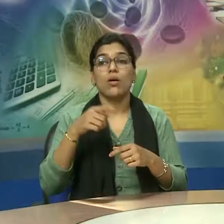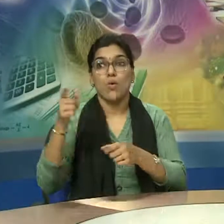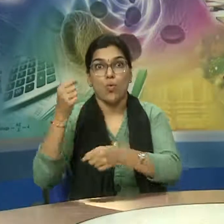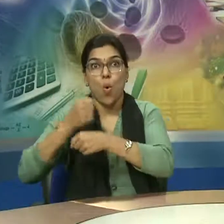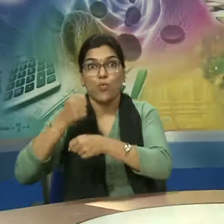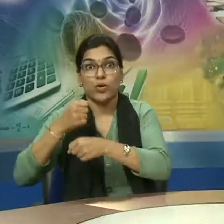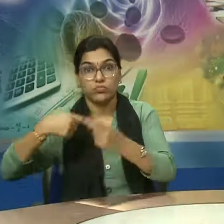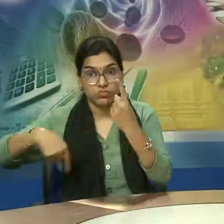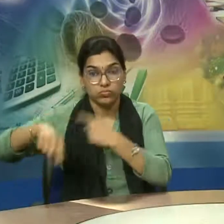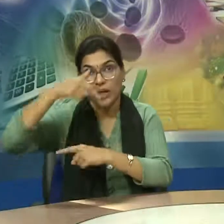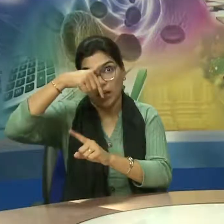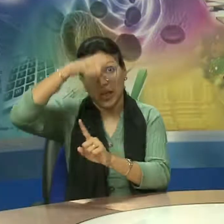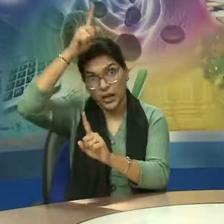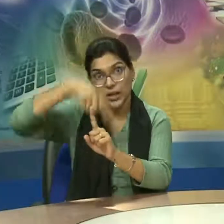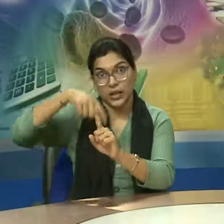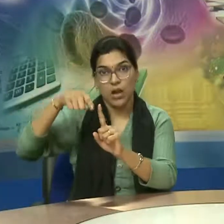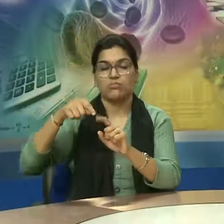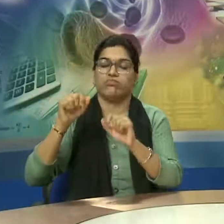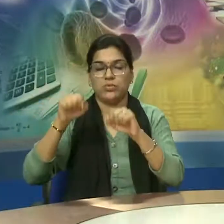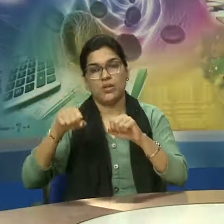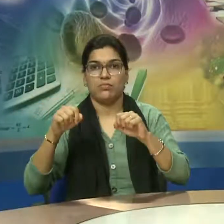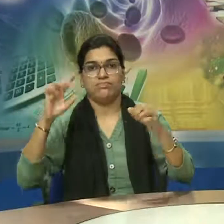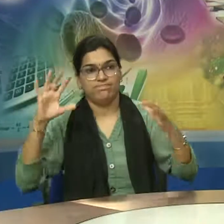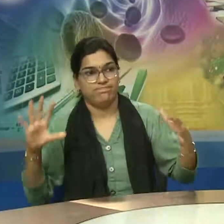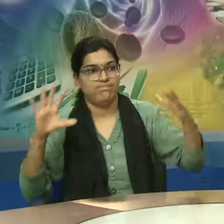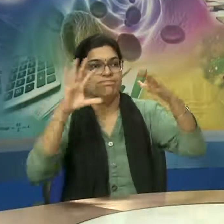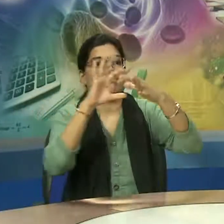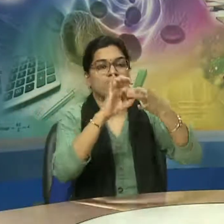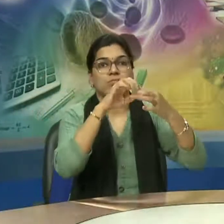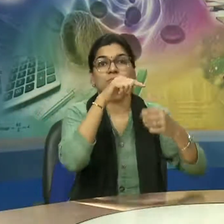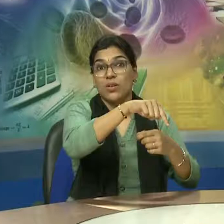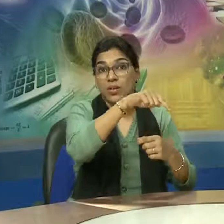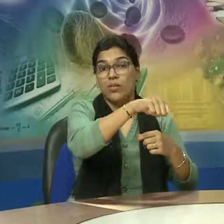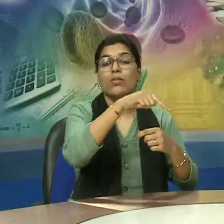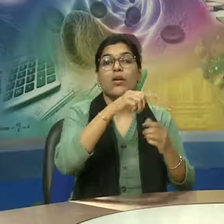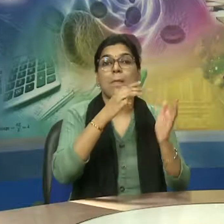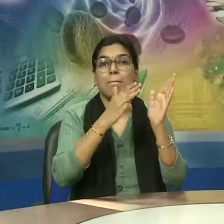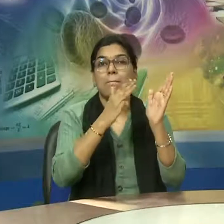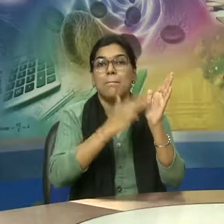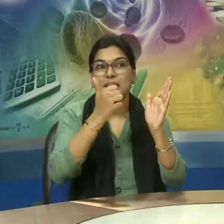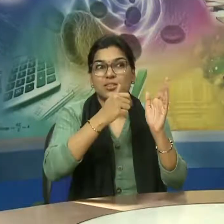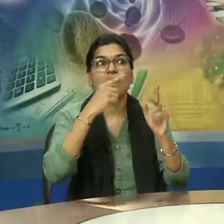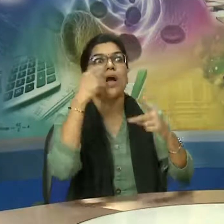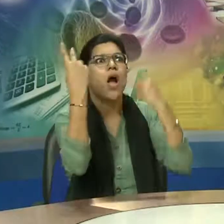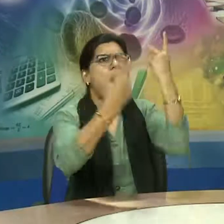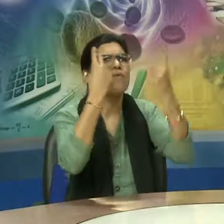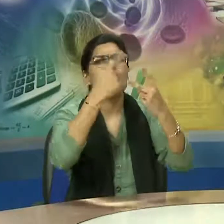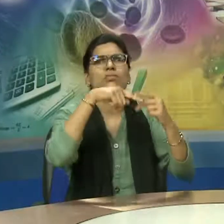In recent times, the government of India